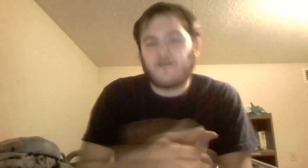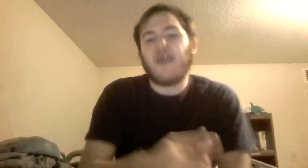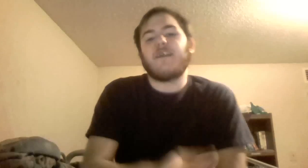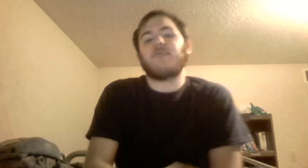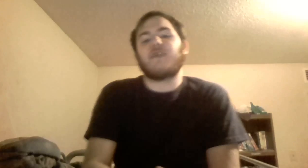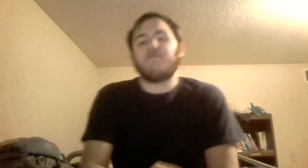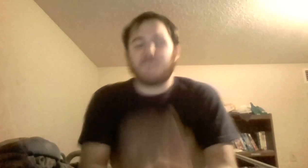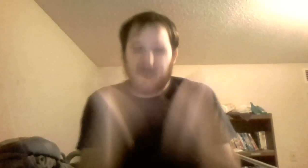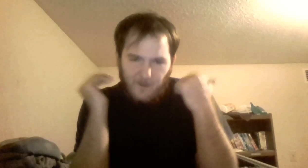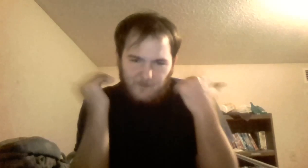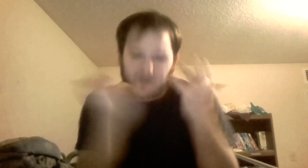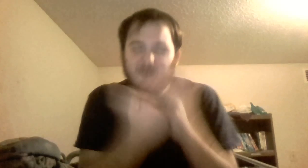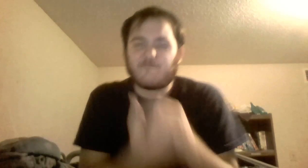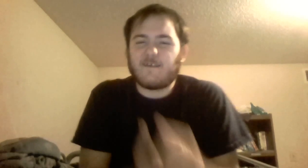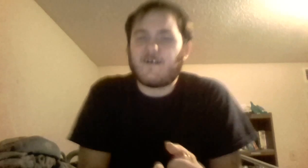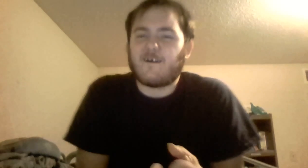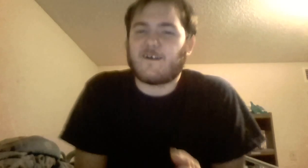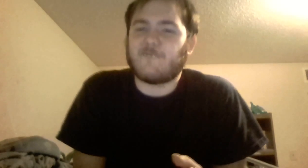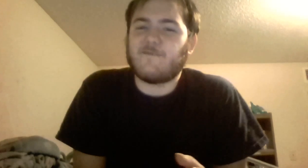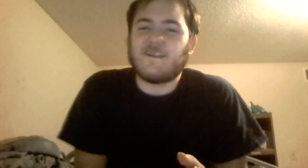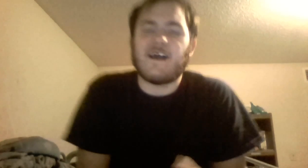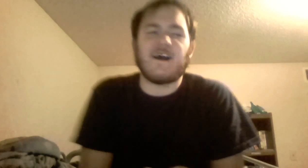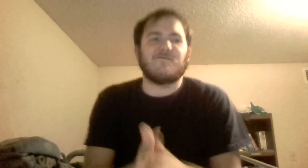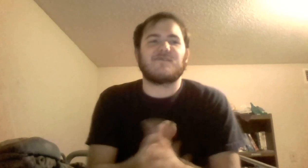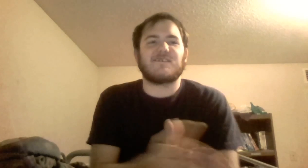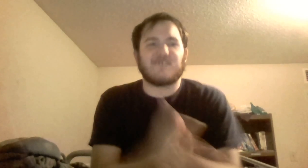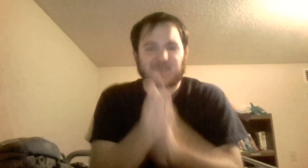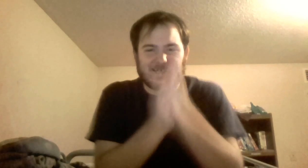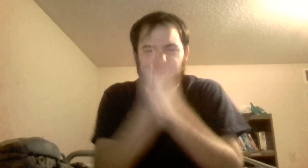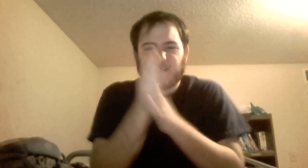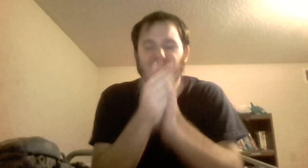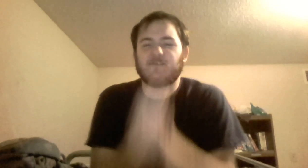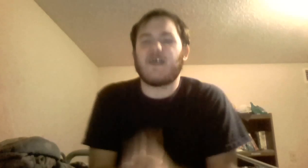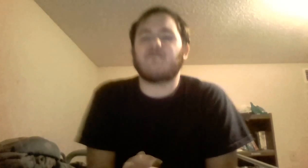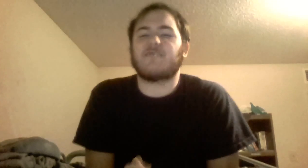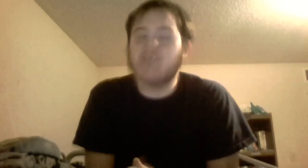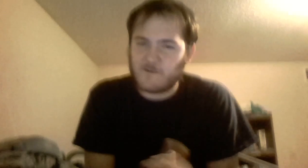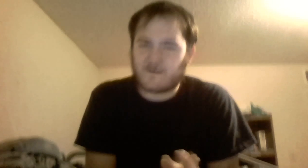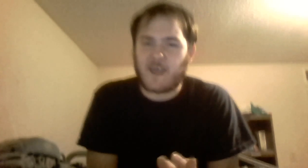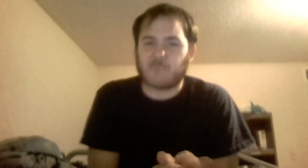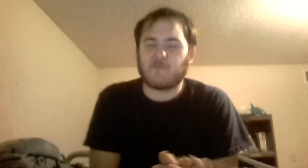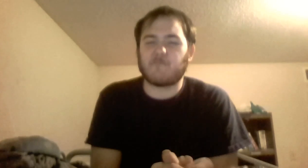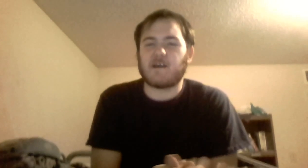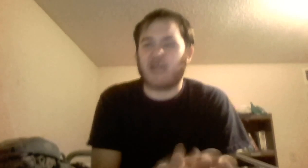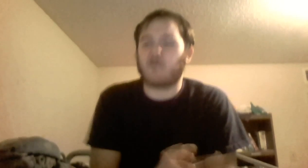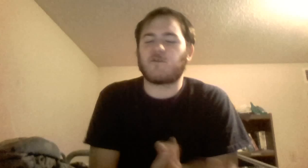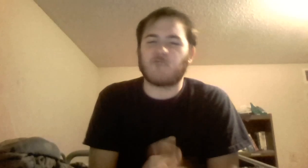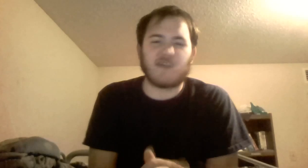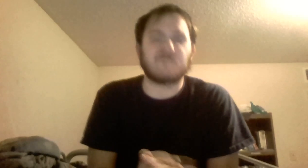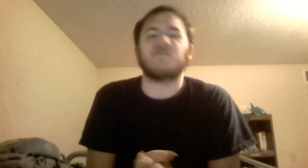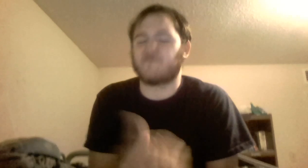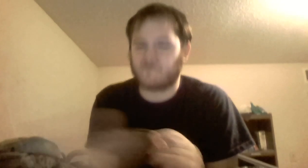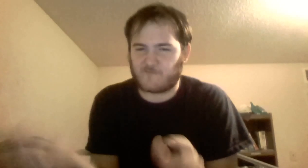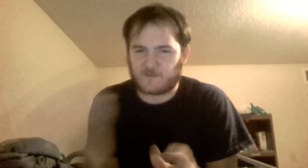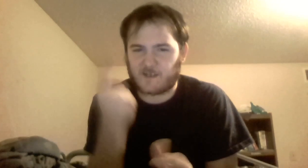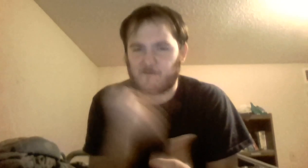Okay, now it's time for seeing the LPS Vlog. We have Senior Day, written by Eric Rodgers, first-time